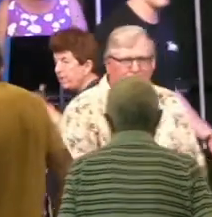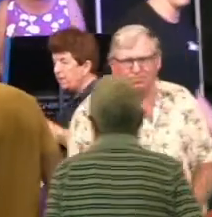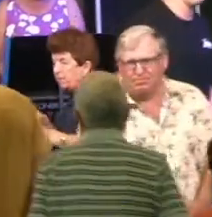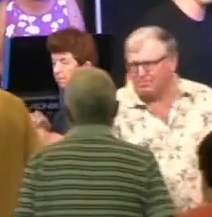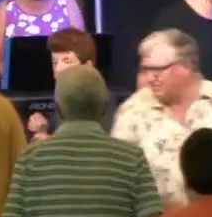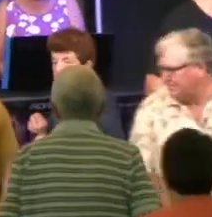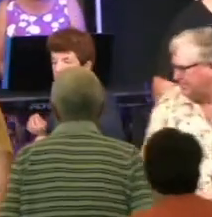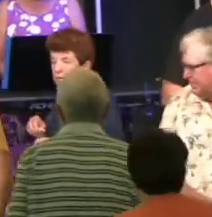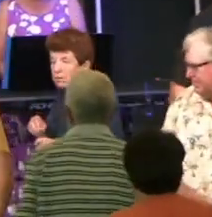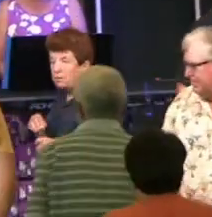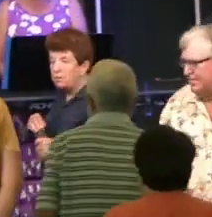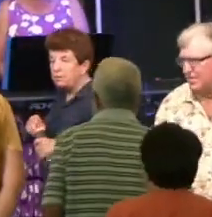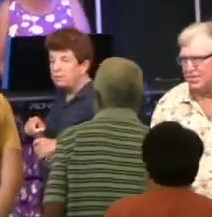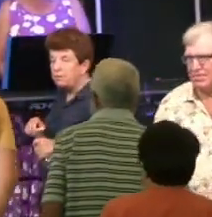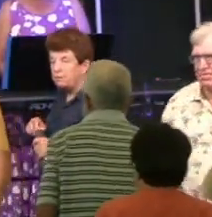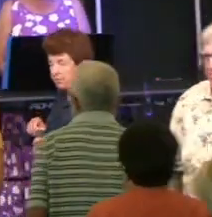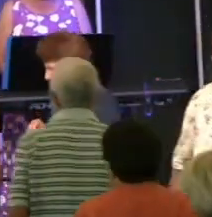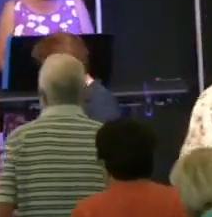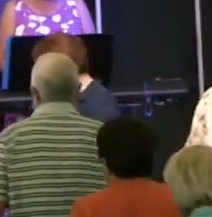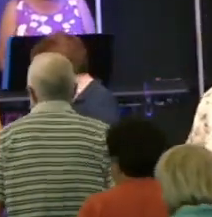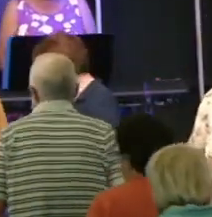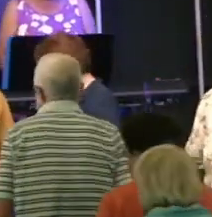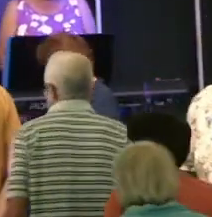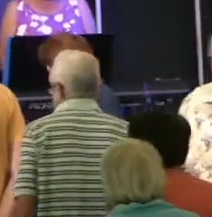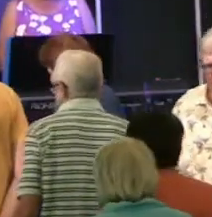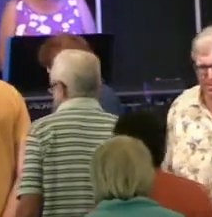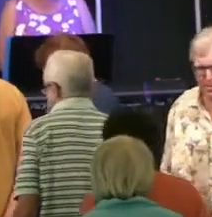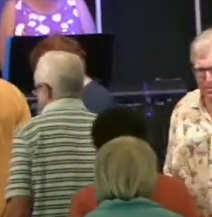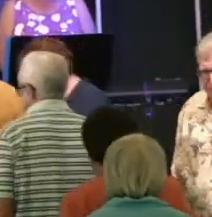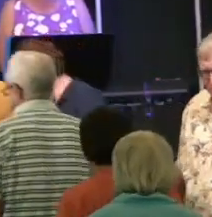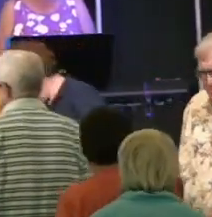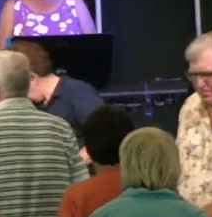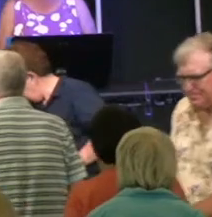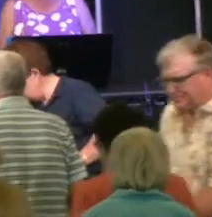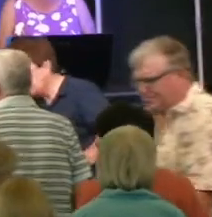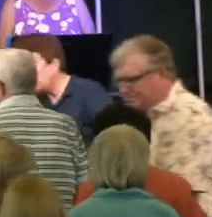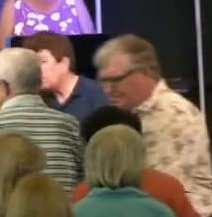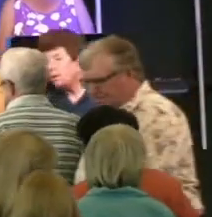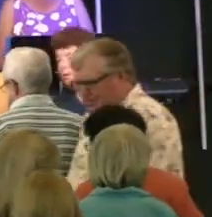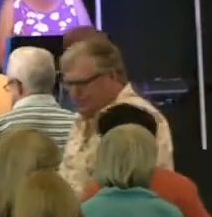Make it to the front, please do just put your hand up and we'll get some of the elements taken to you.